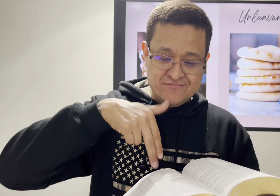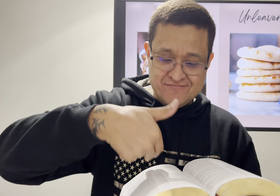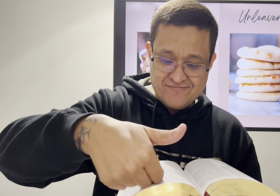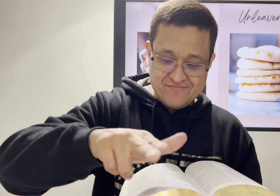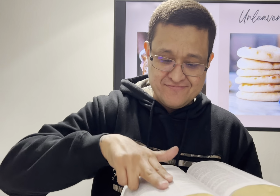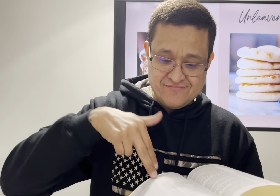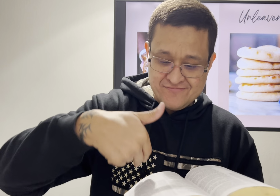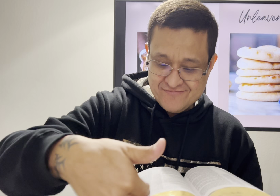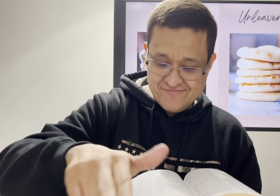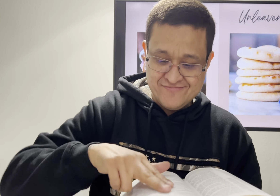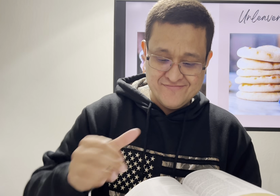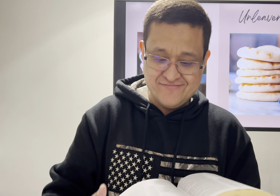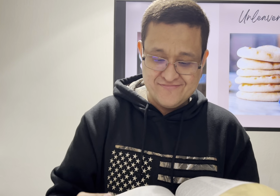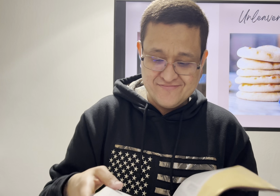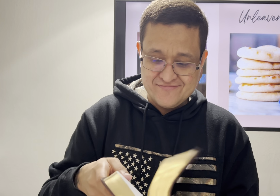You got spiritual butter.